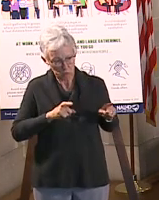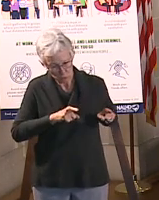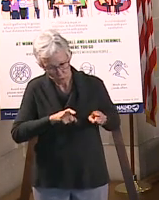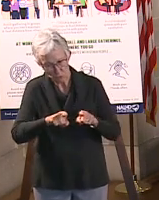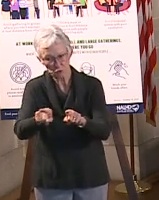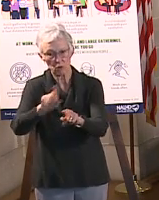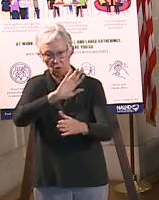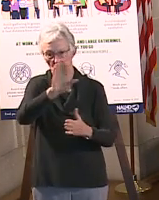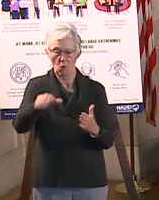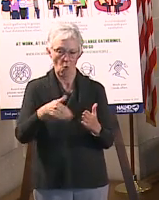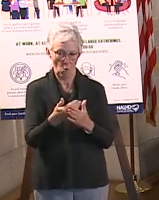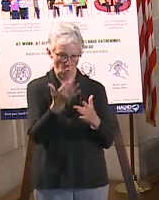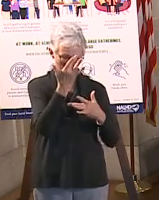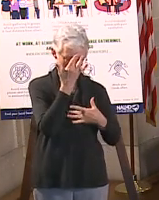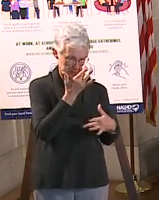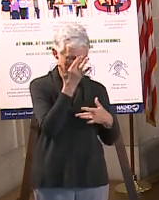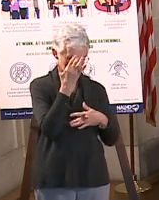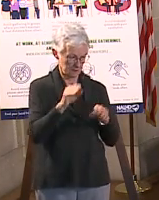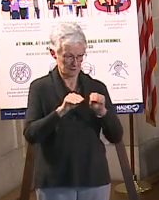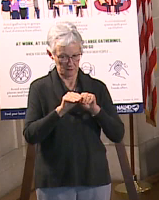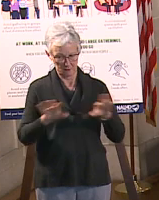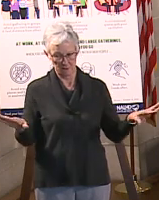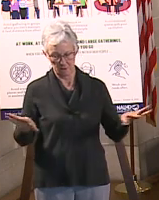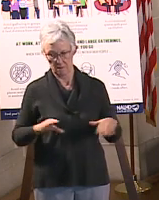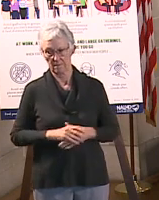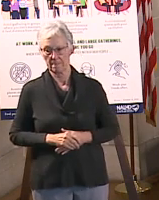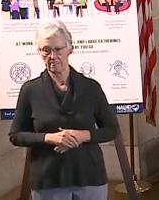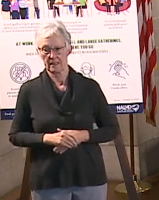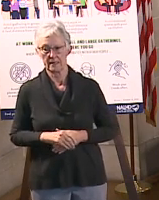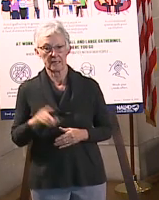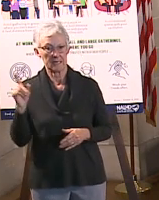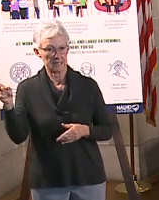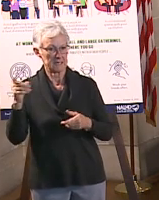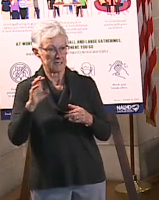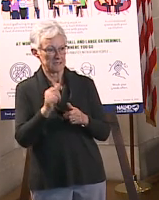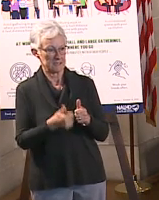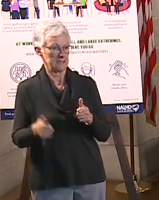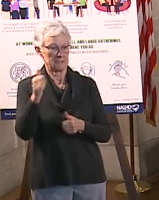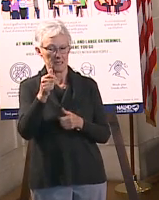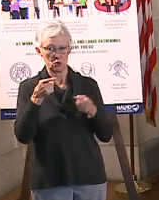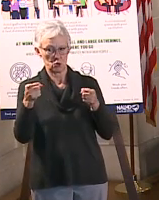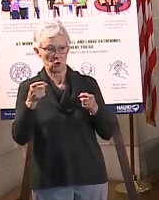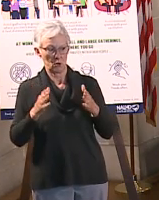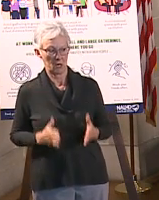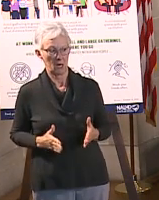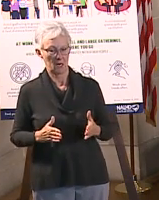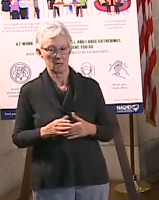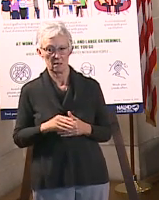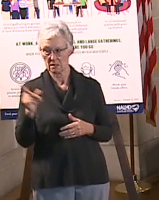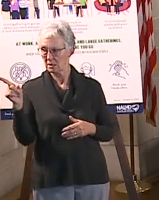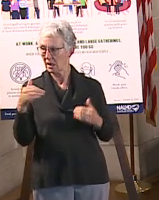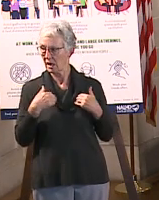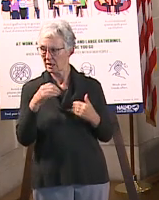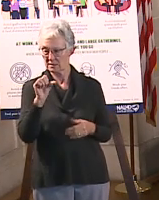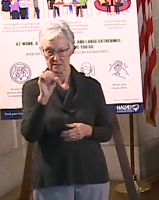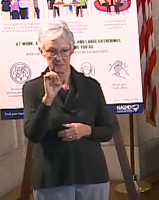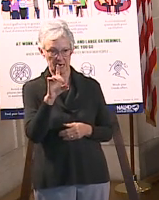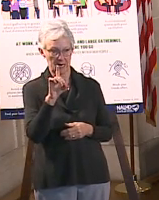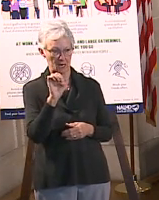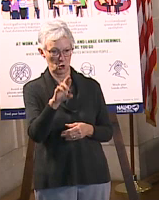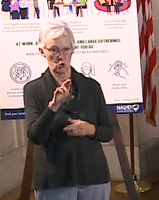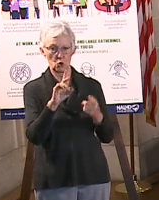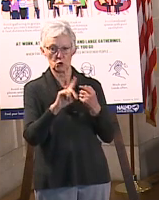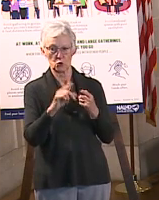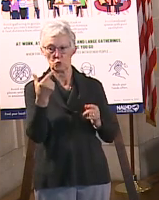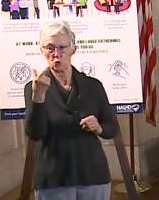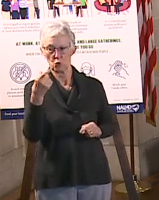Rabbi Katzman is the executive director of Chabad House, and you did Seders to Go during Passover, right? So